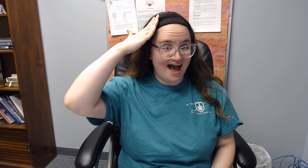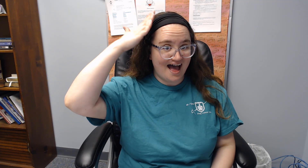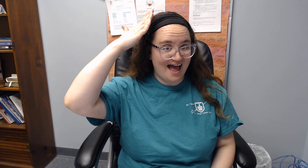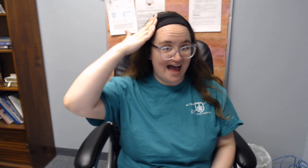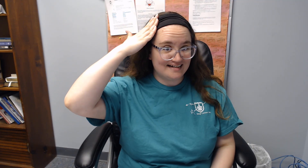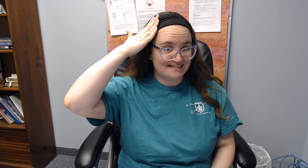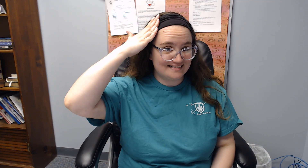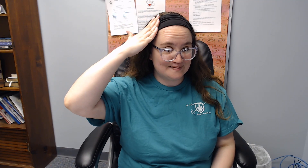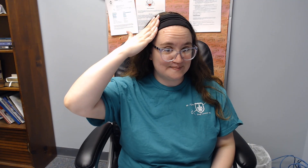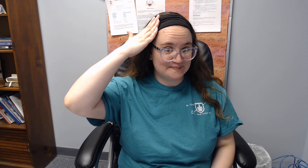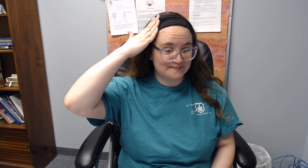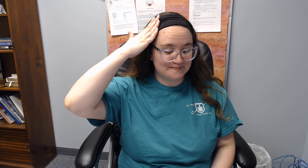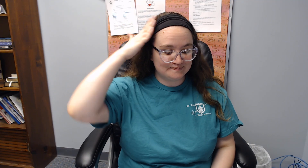A hat.